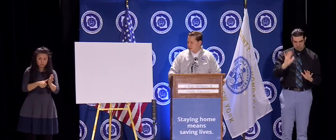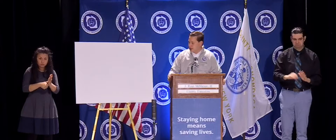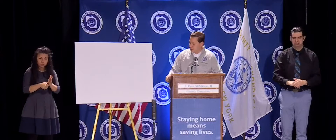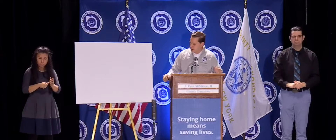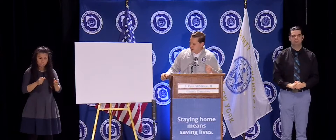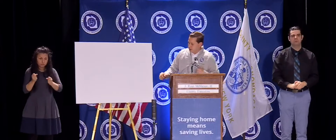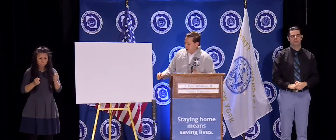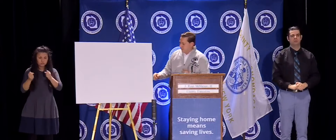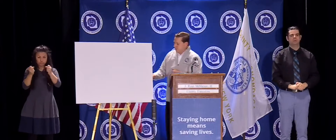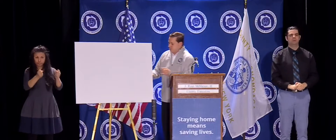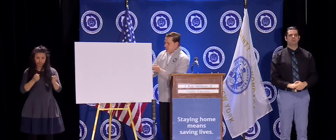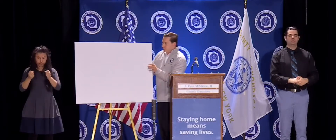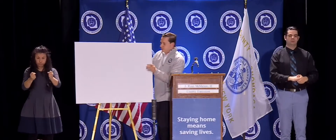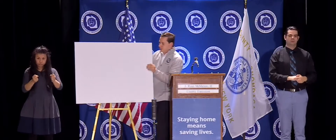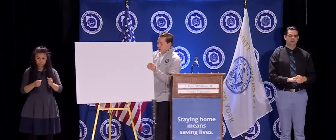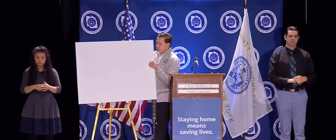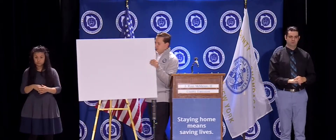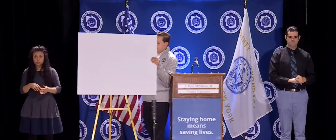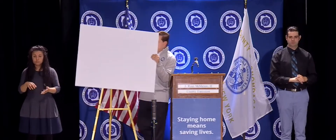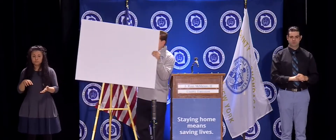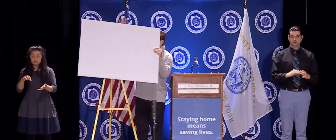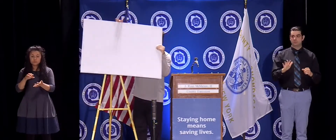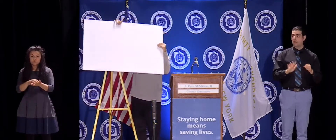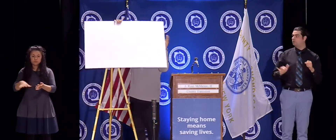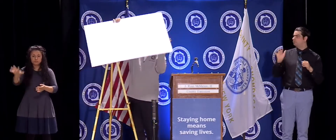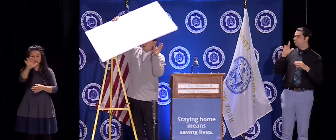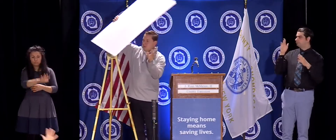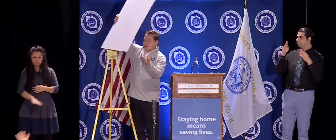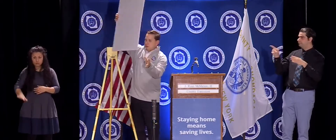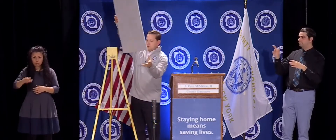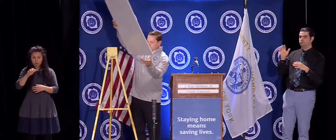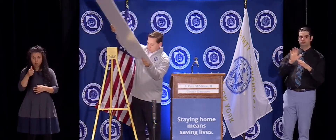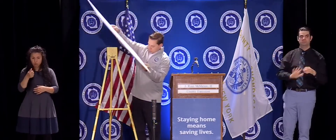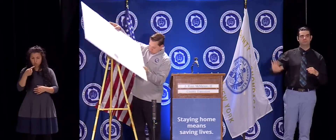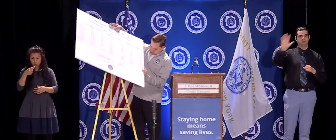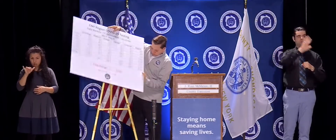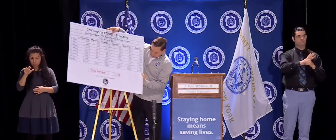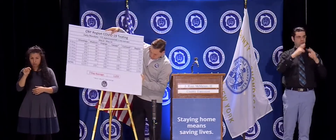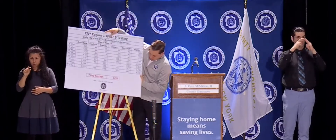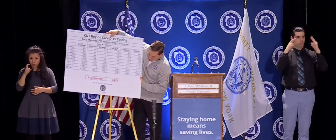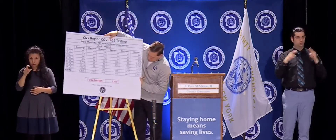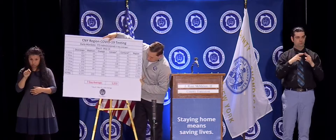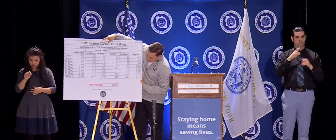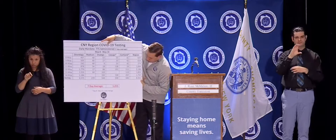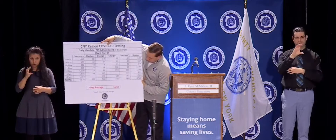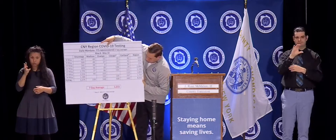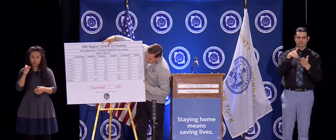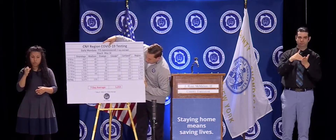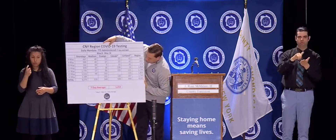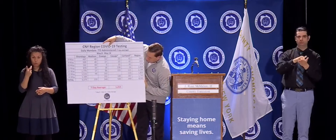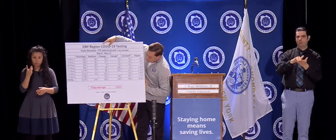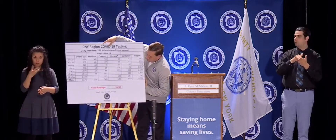regional testing data, let's look at it. Let's see here. Let's see. Okay.